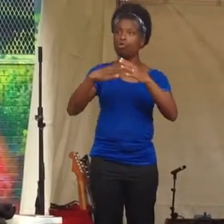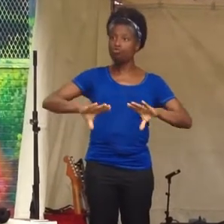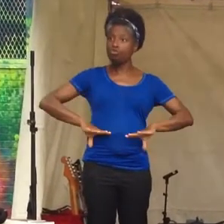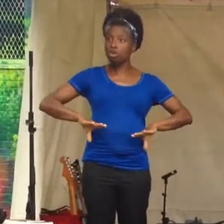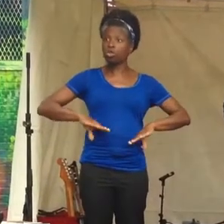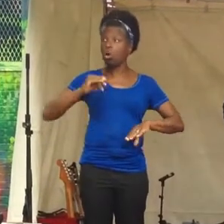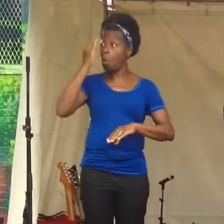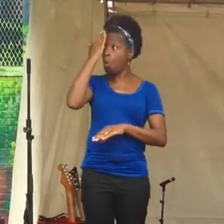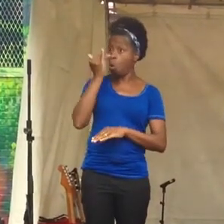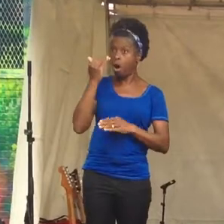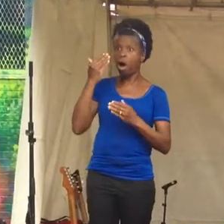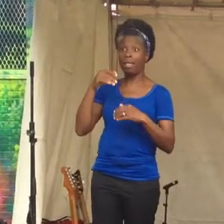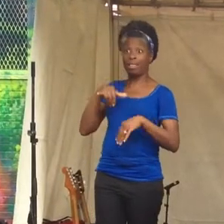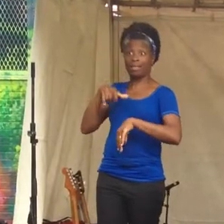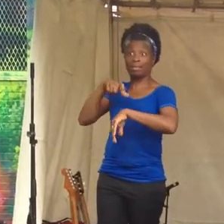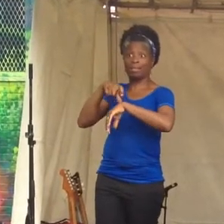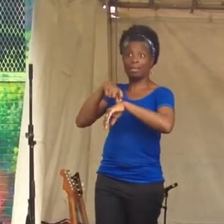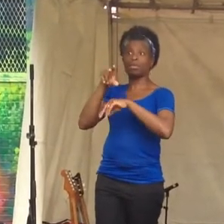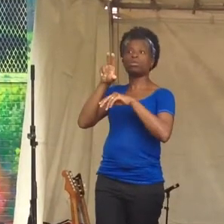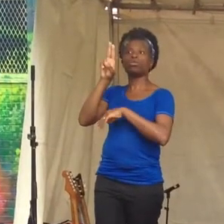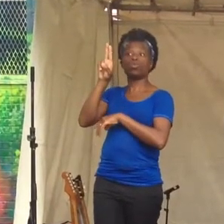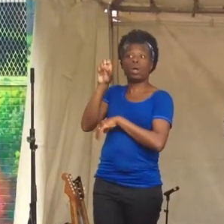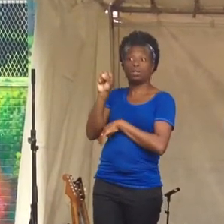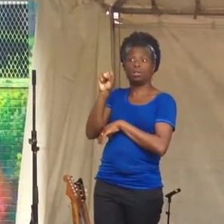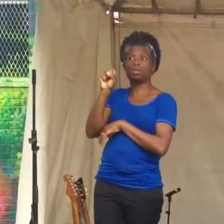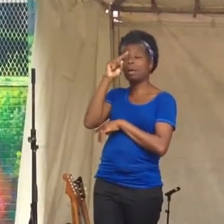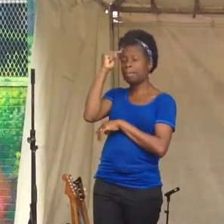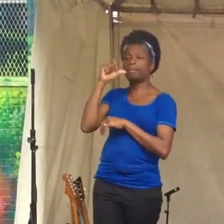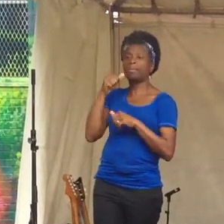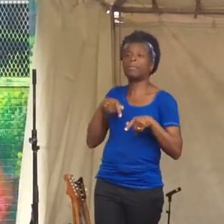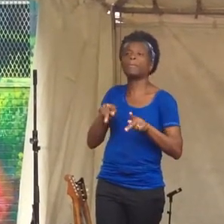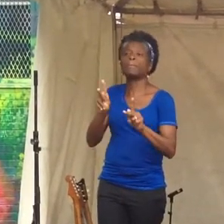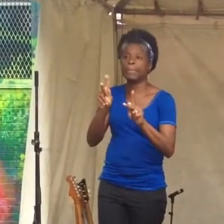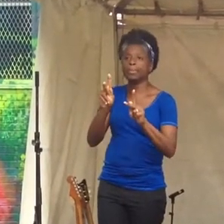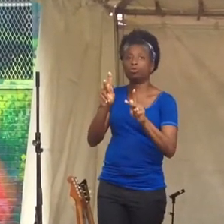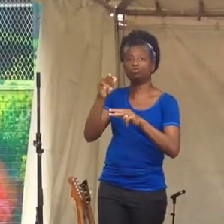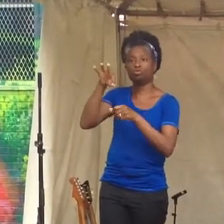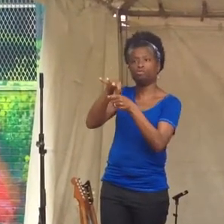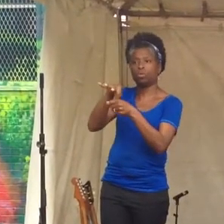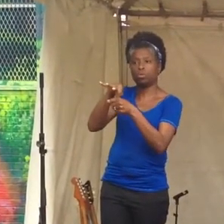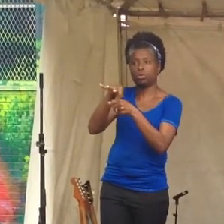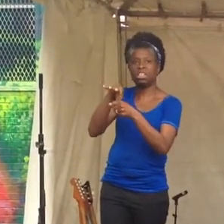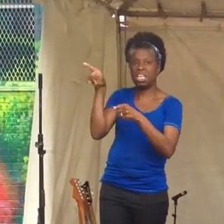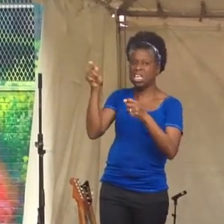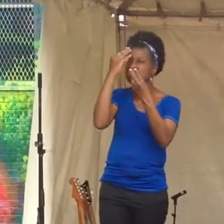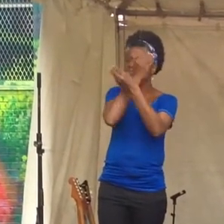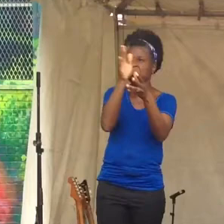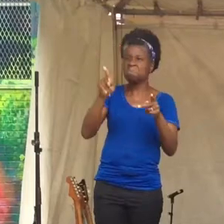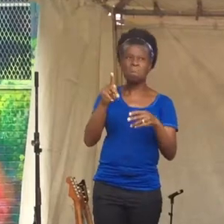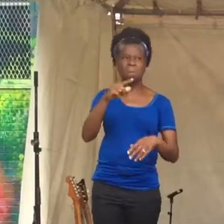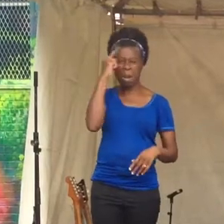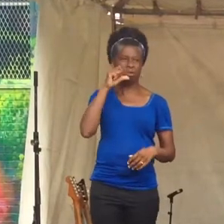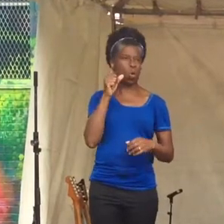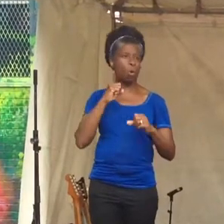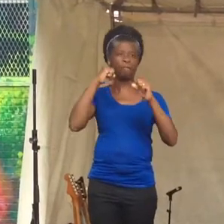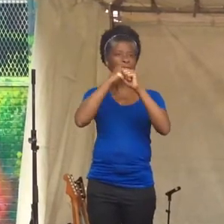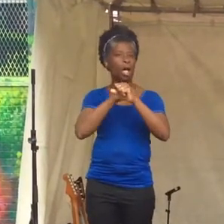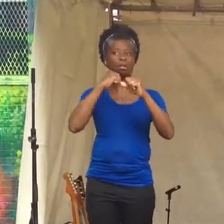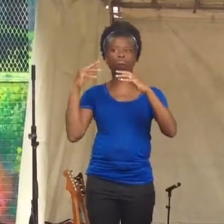they are second-class citizens. And his persecution was such that in 1950